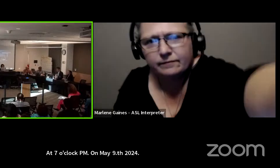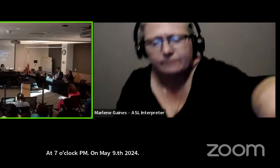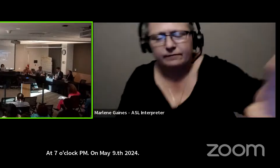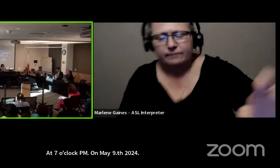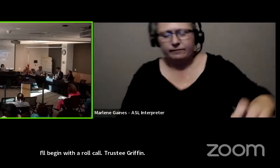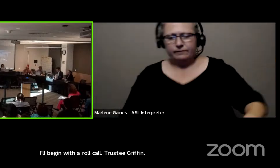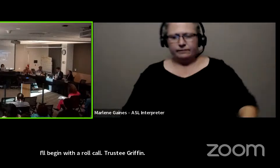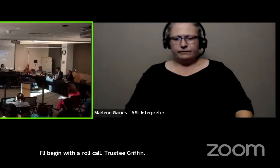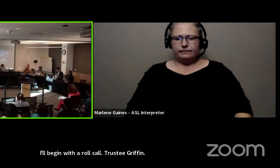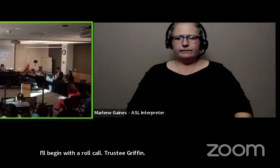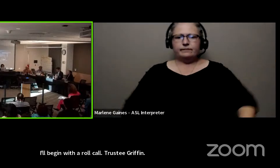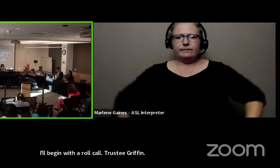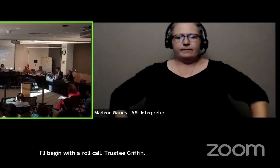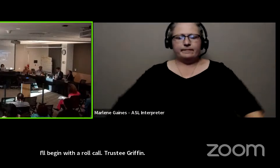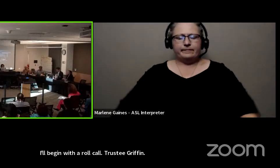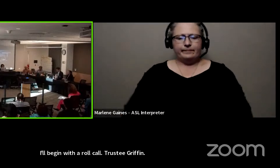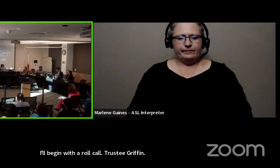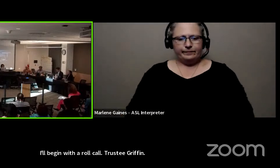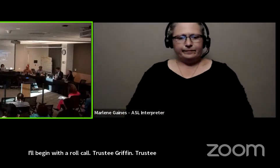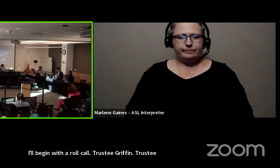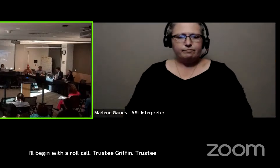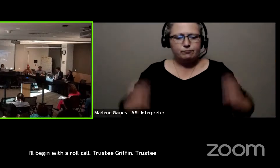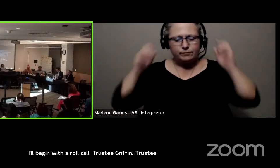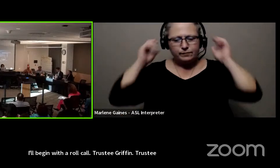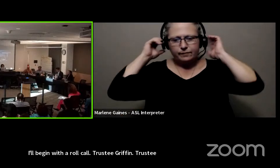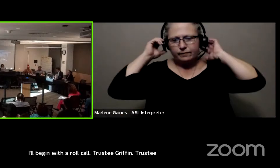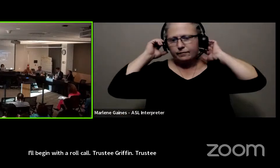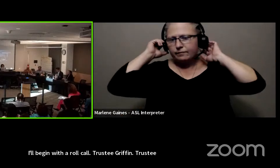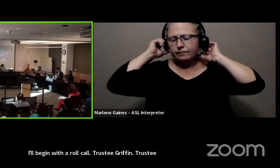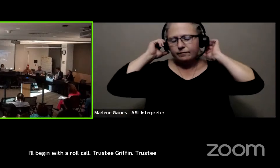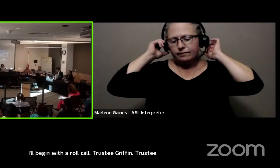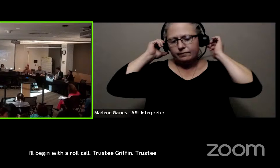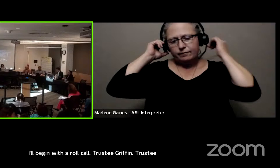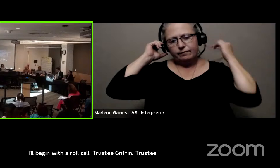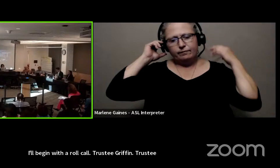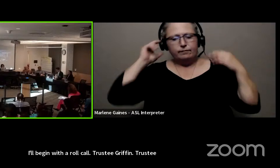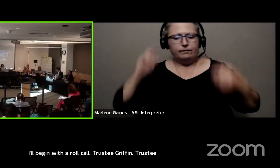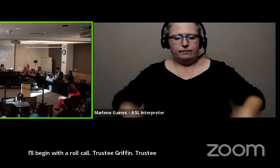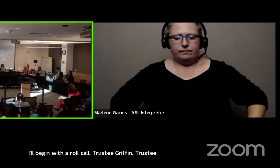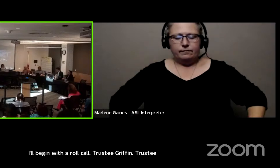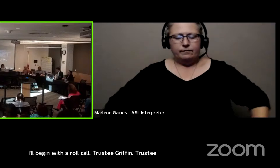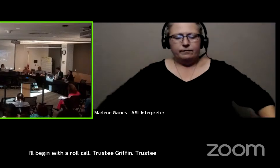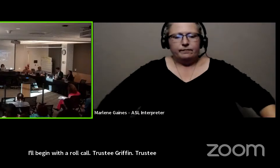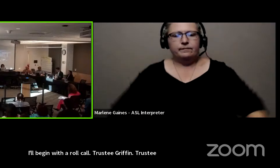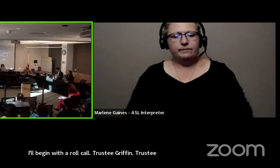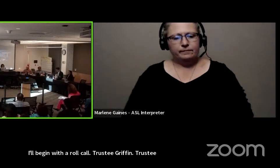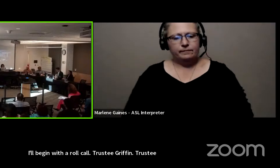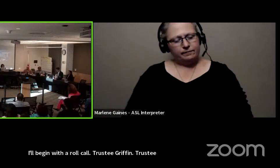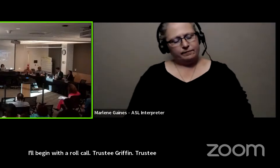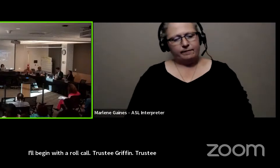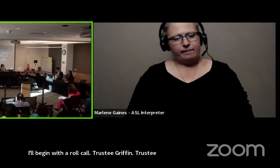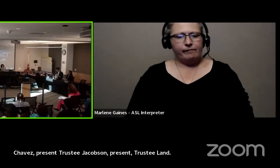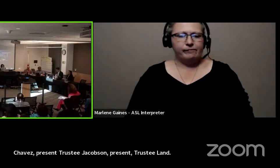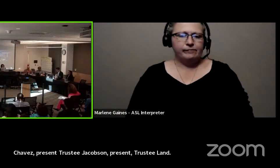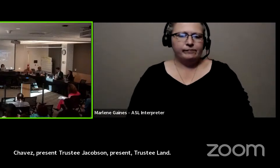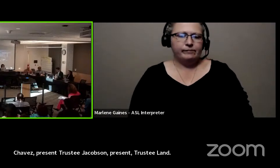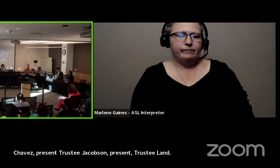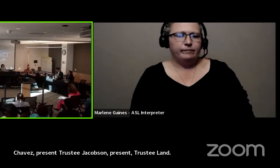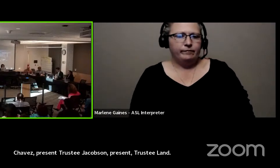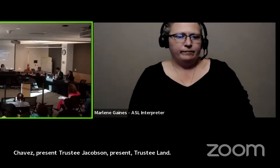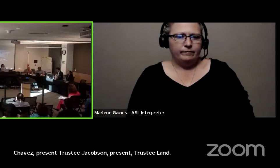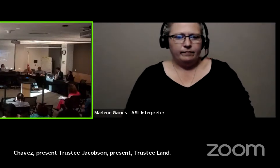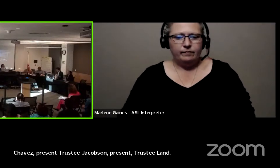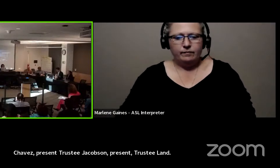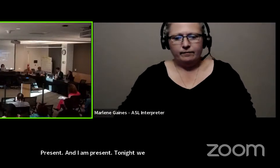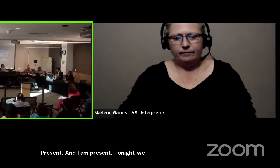Trustee Chavez. Present. Trustee Jacobson. Present. Trustee Land. Present. And I am present. Tonight we